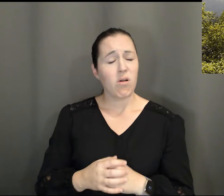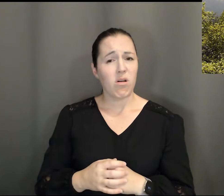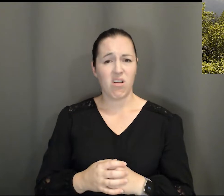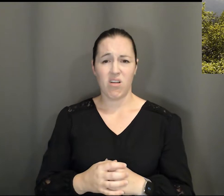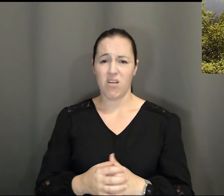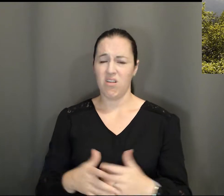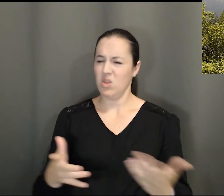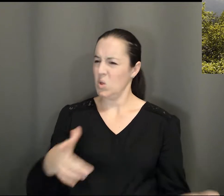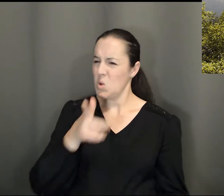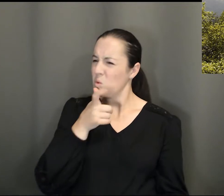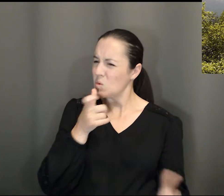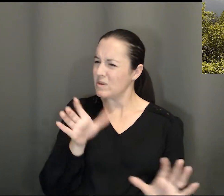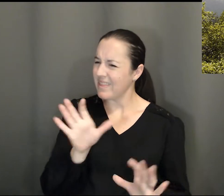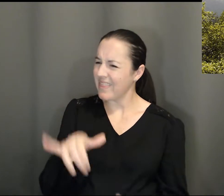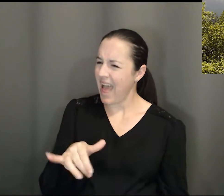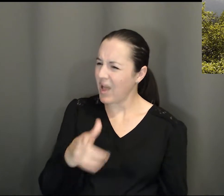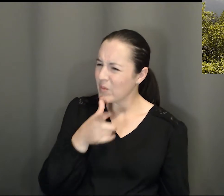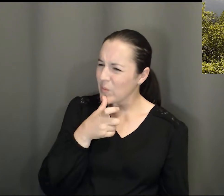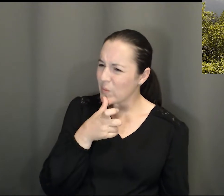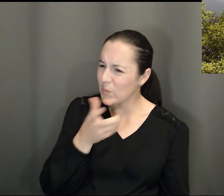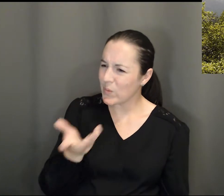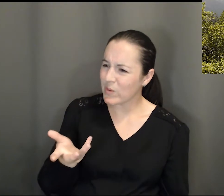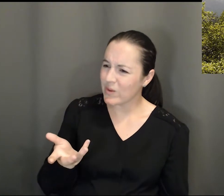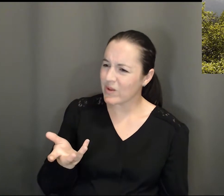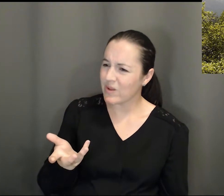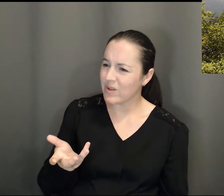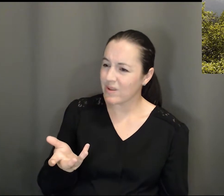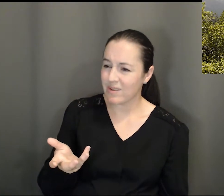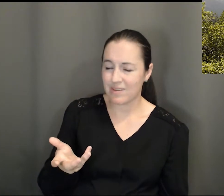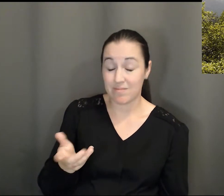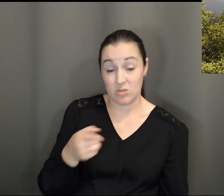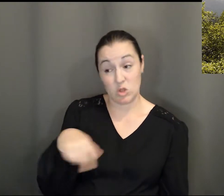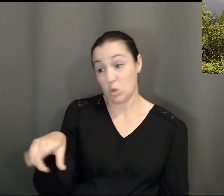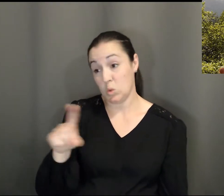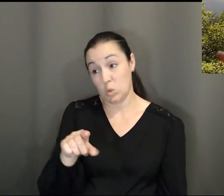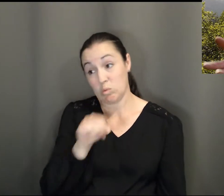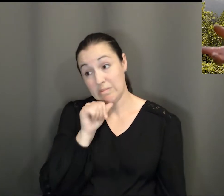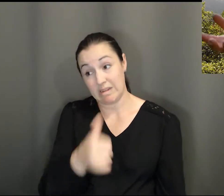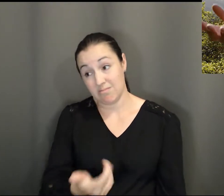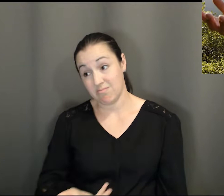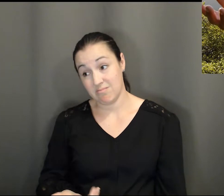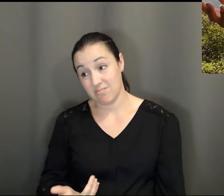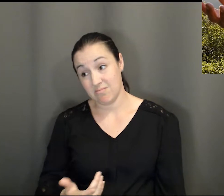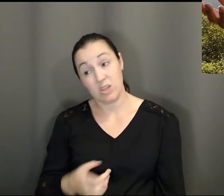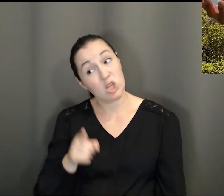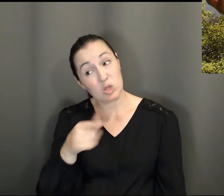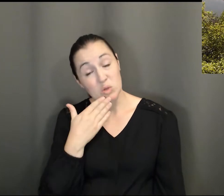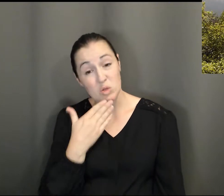And I told him, it's just like this morning, God reminding us by bringing that